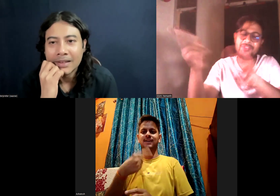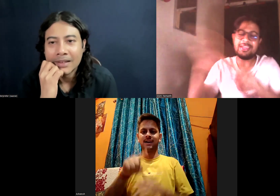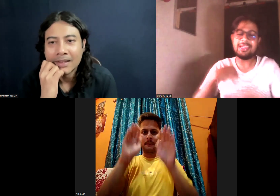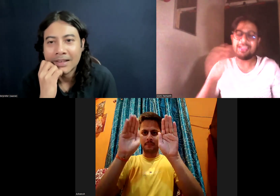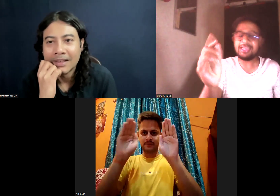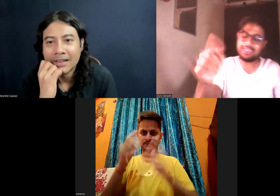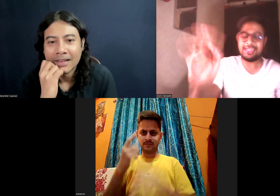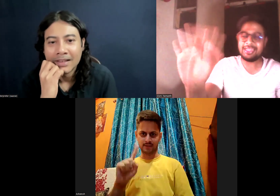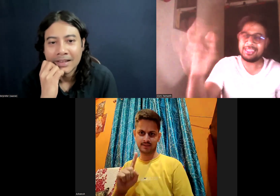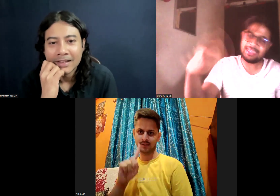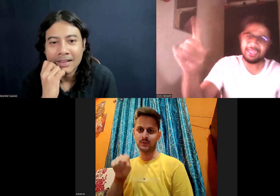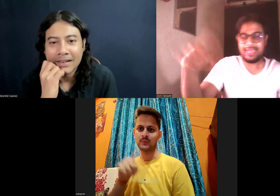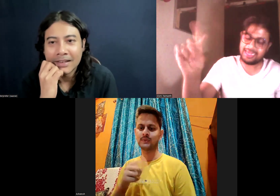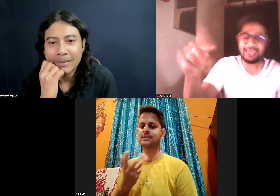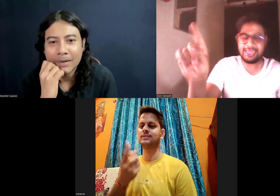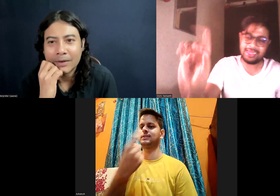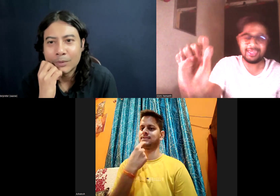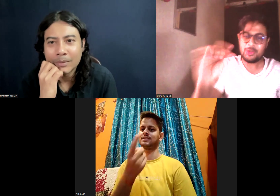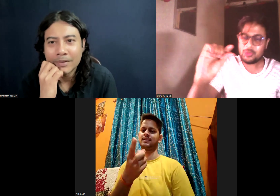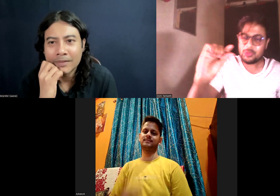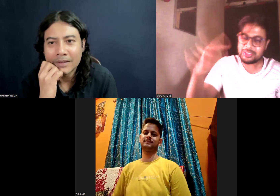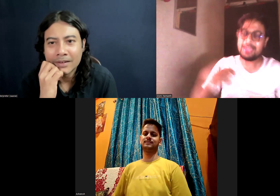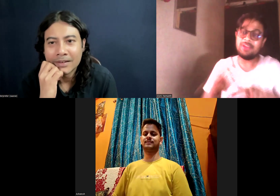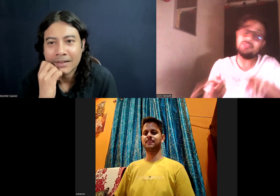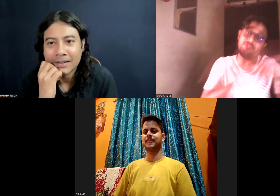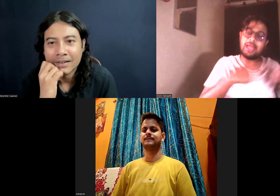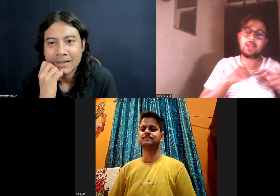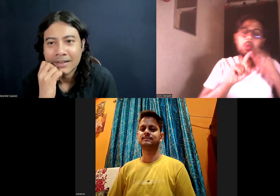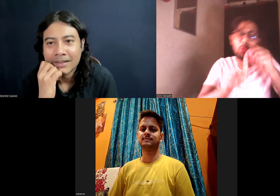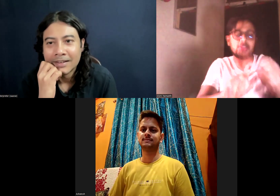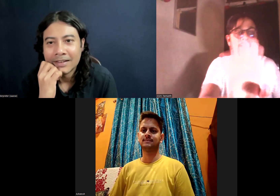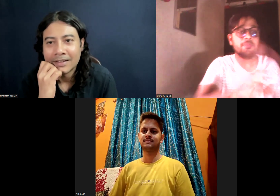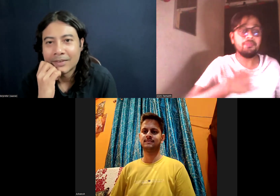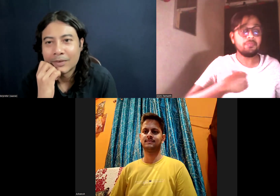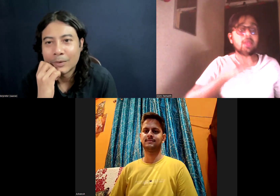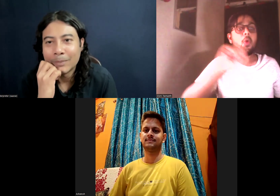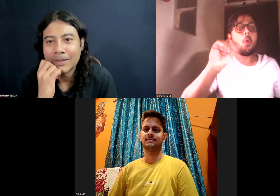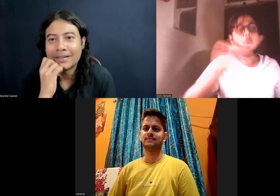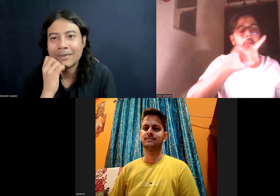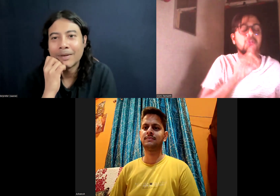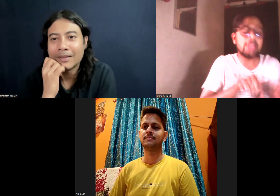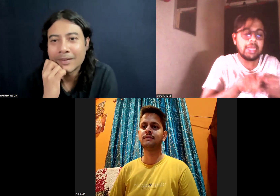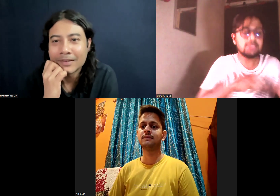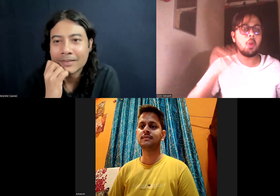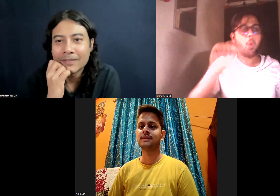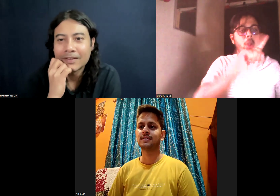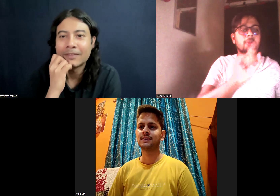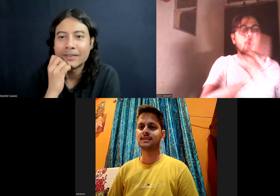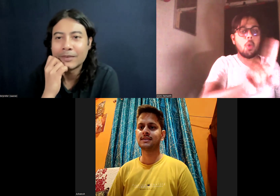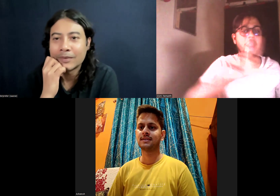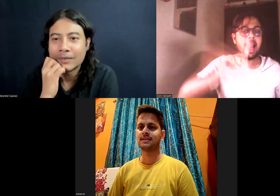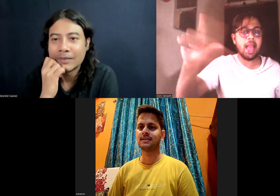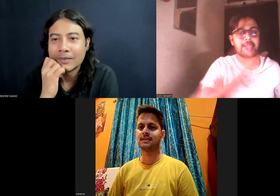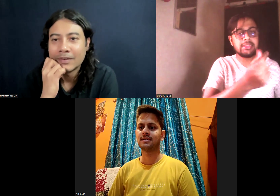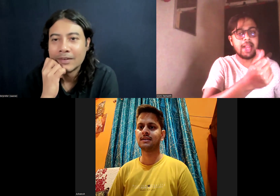money, they take that money and do something with it. So, oh, Hemant is saying my question is something